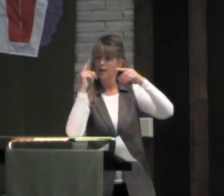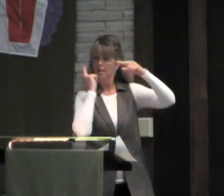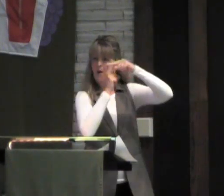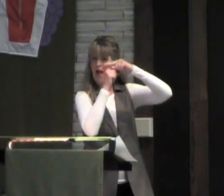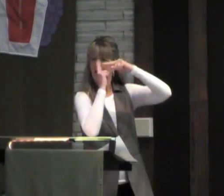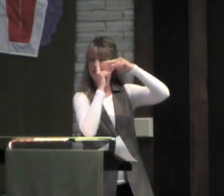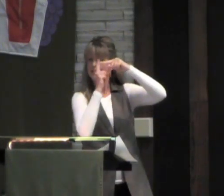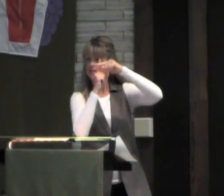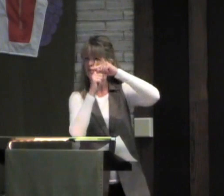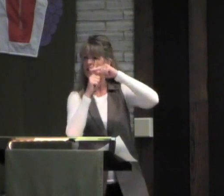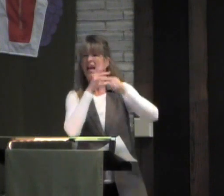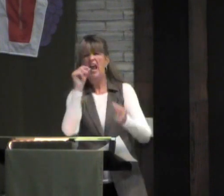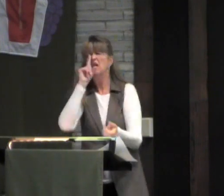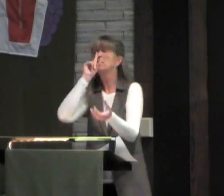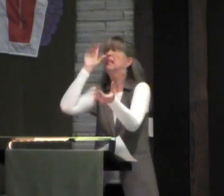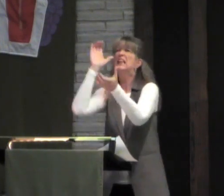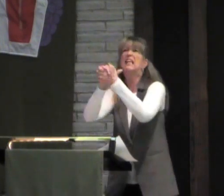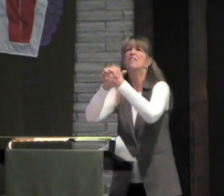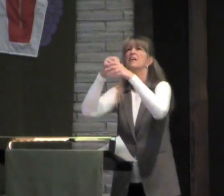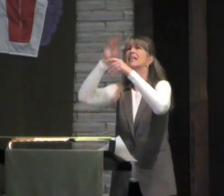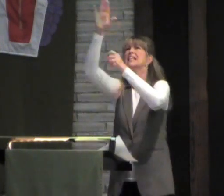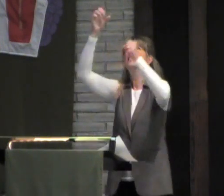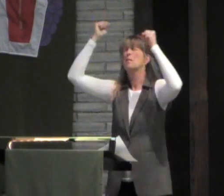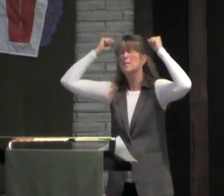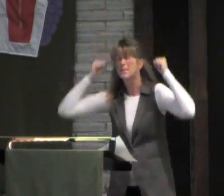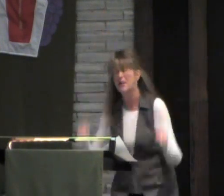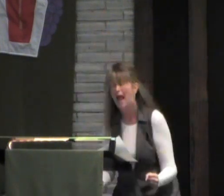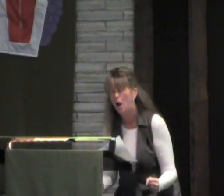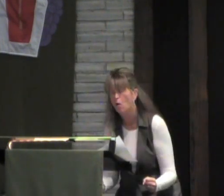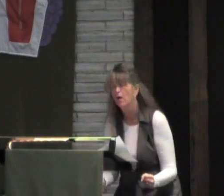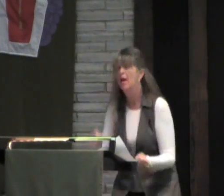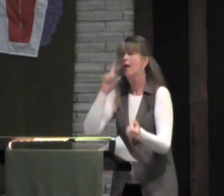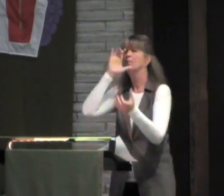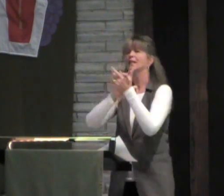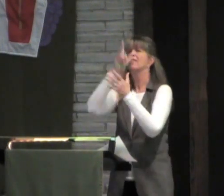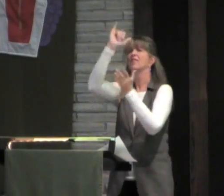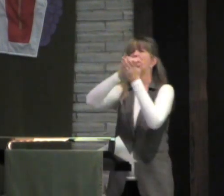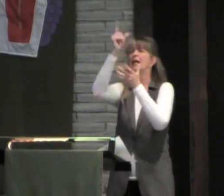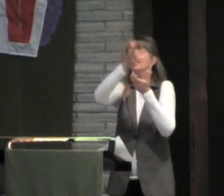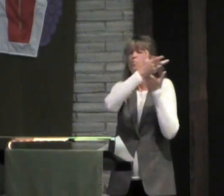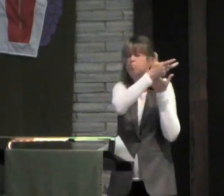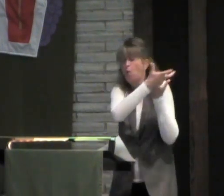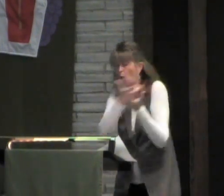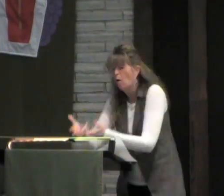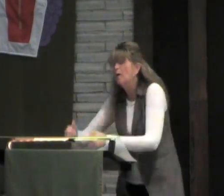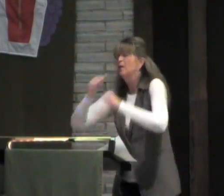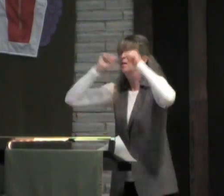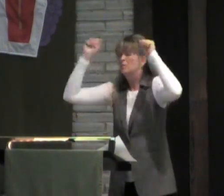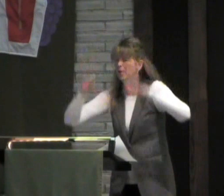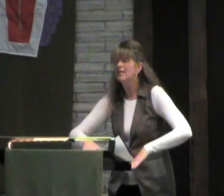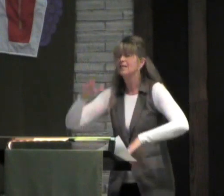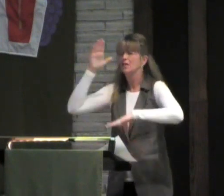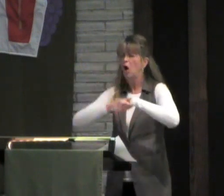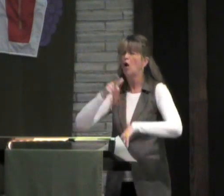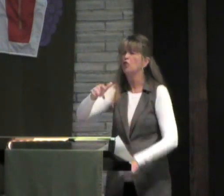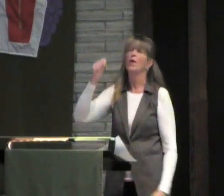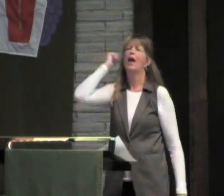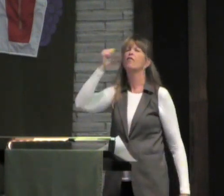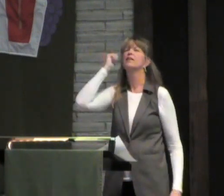When you start talking positively and you believe in his power and you believe that he pours his blessings out on